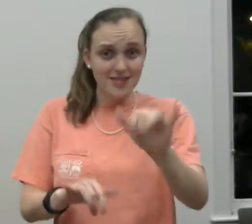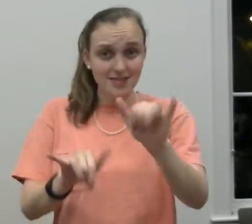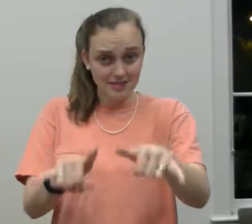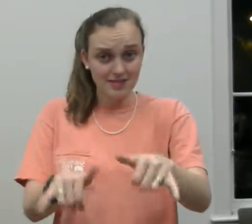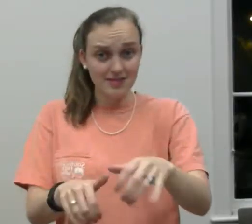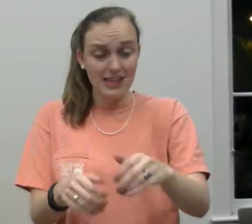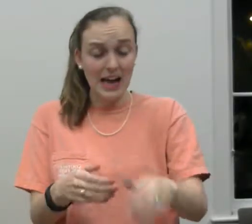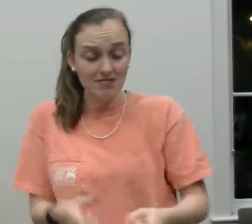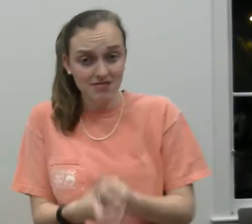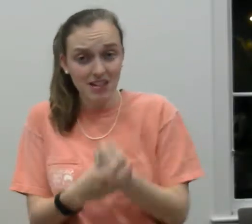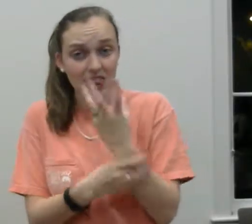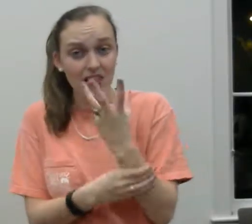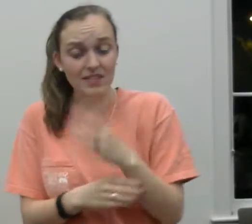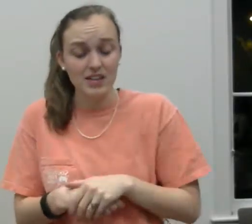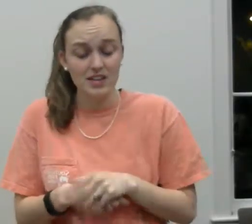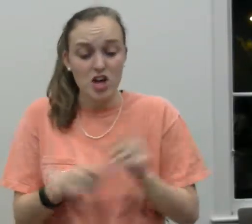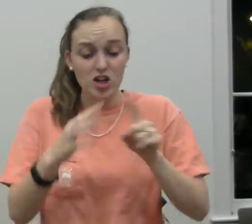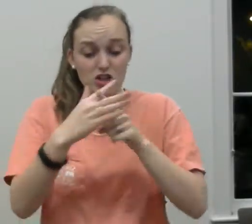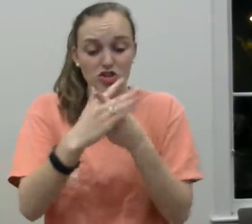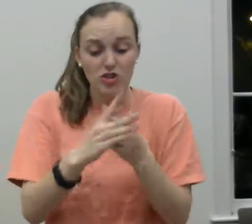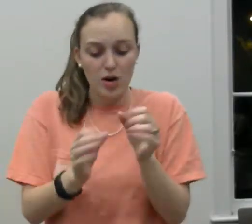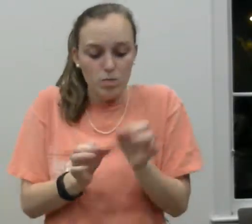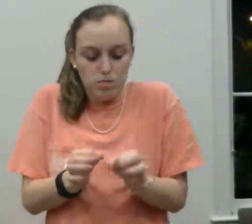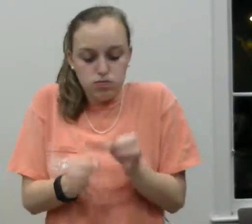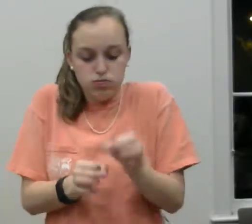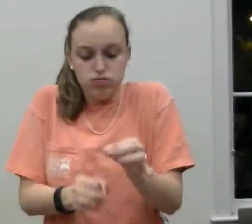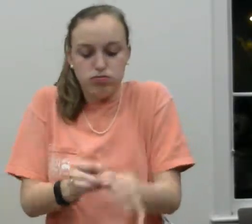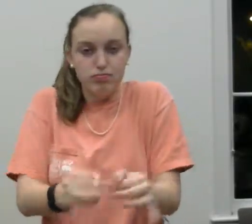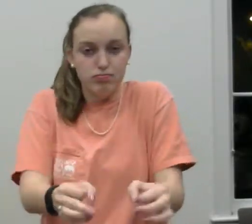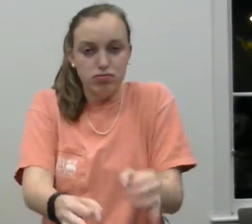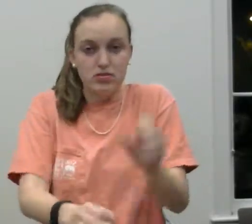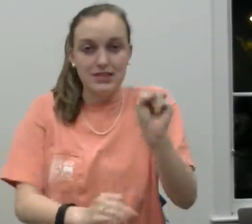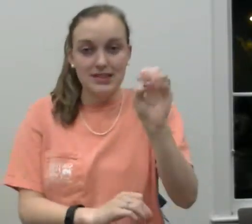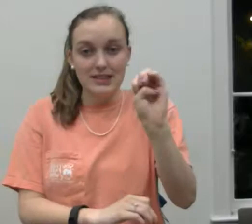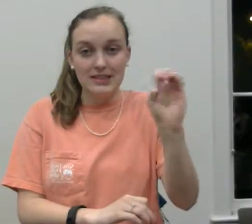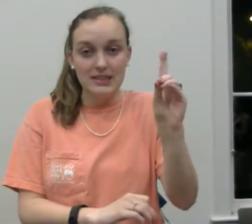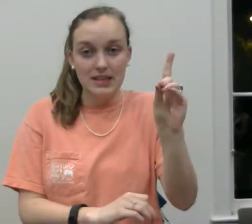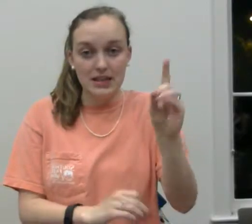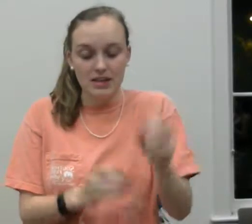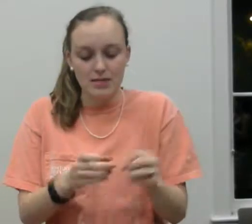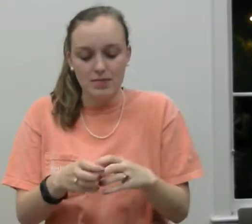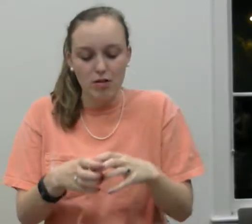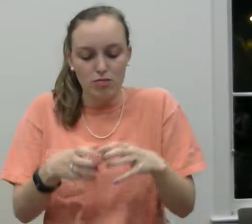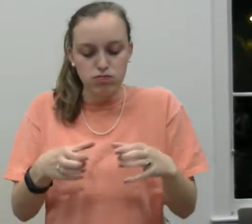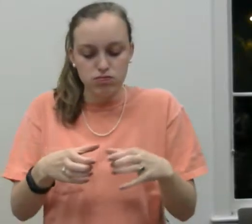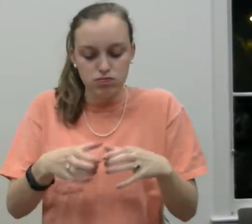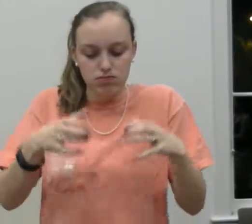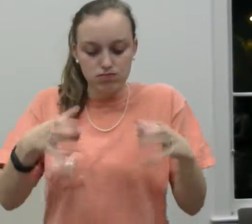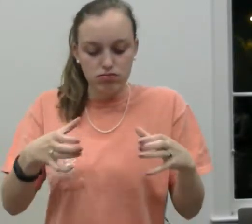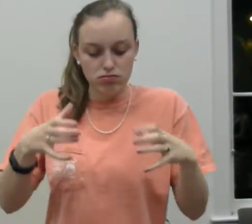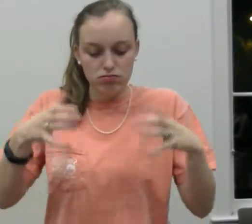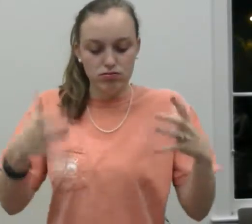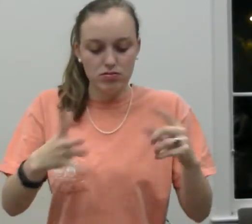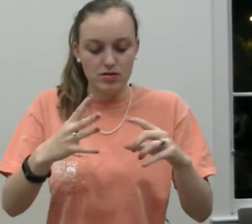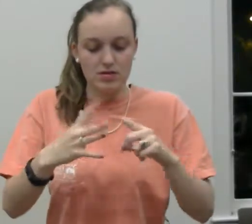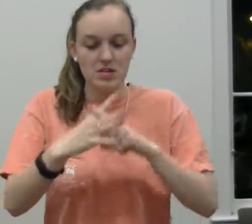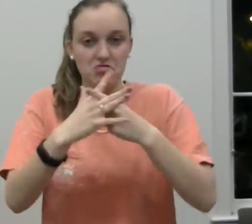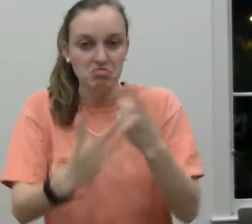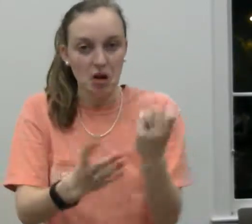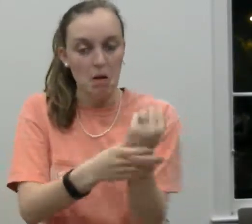And that seed will turn into a seedling into a plant. That's where we go. See that